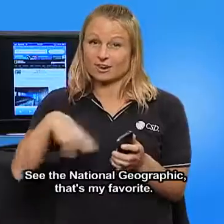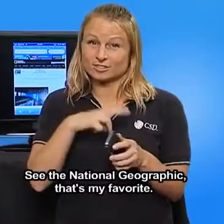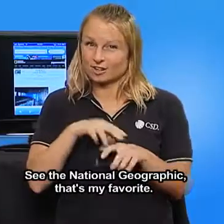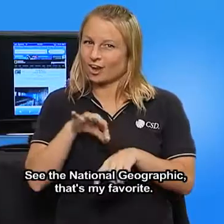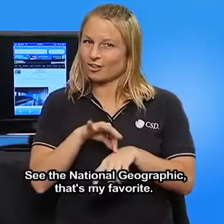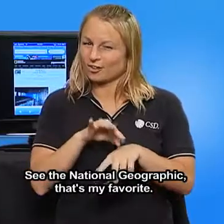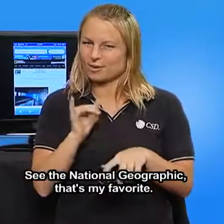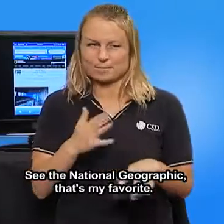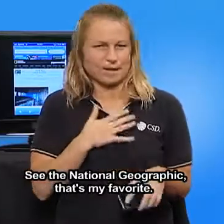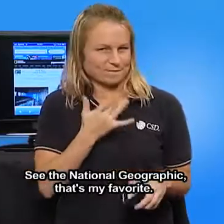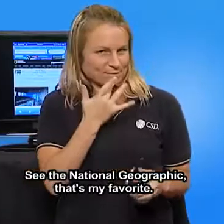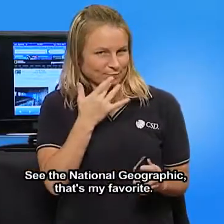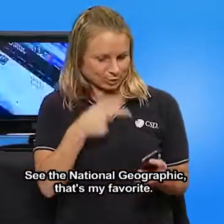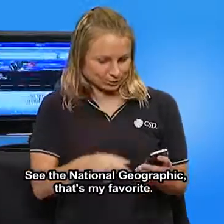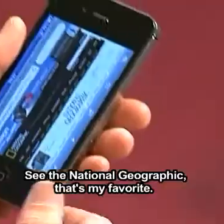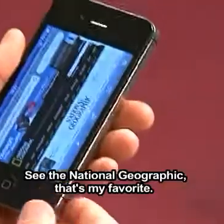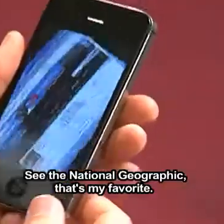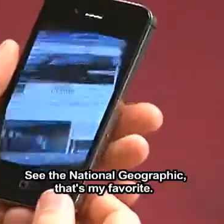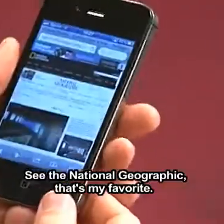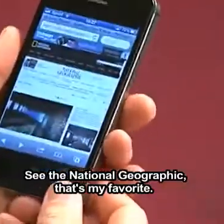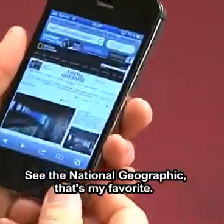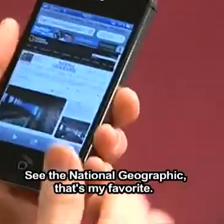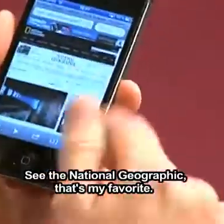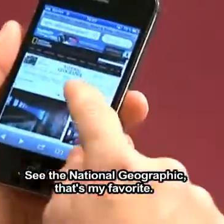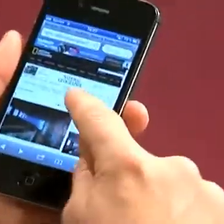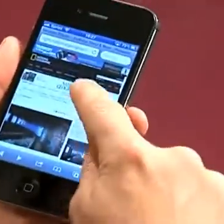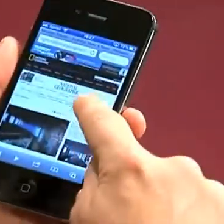See National Geographic, that's my favorite.